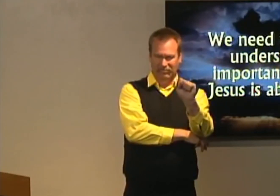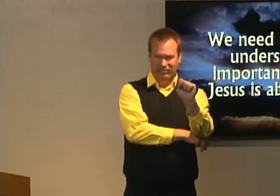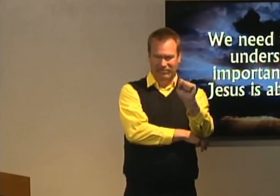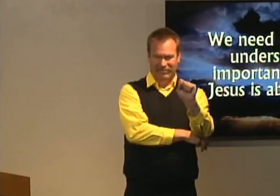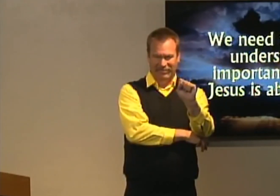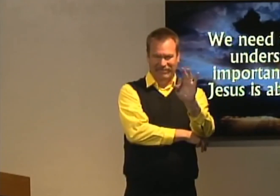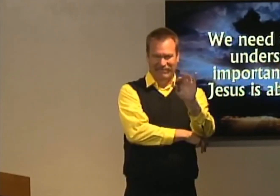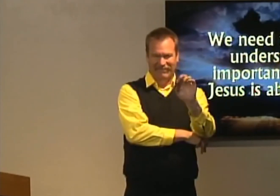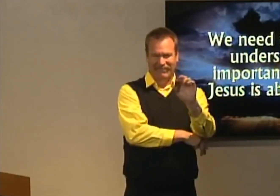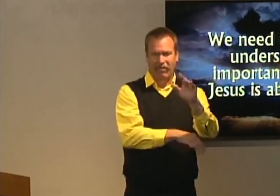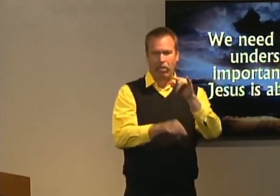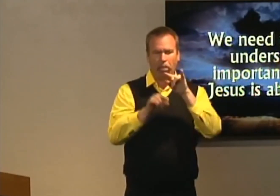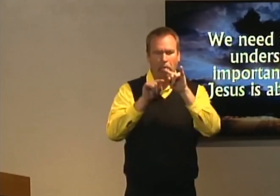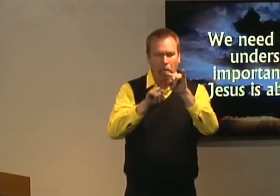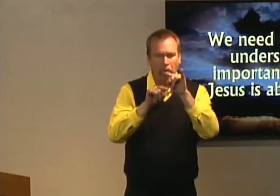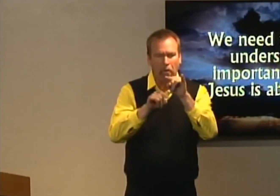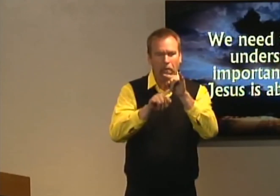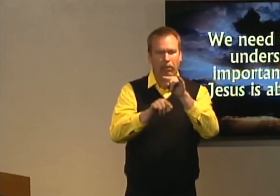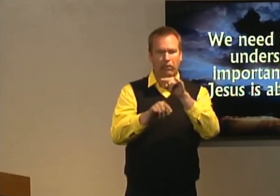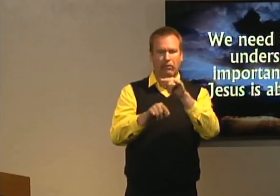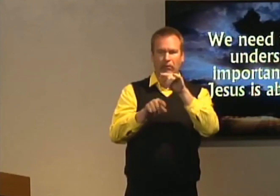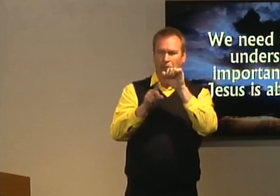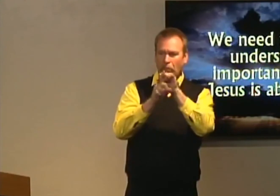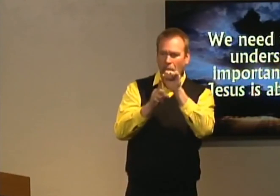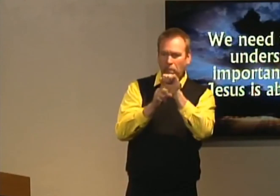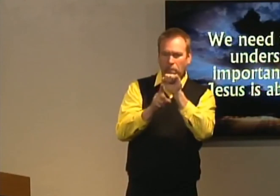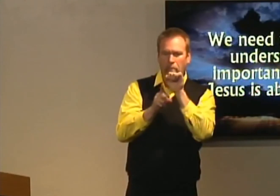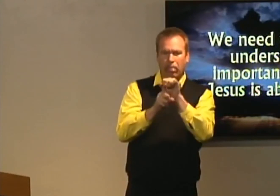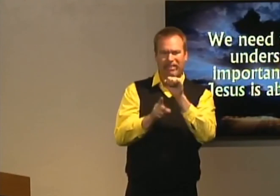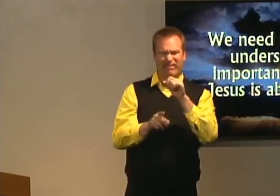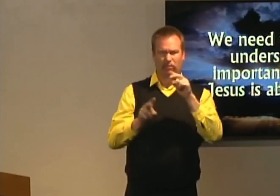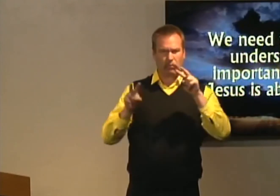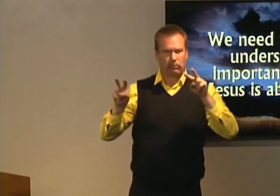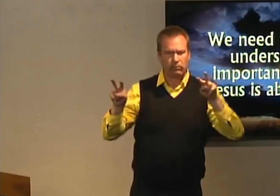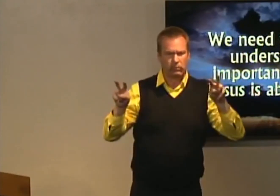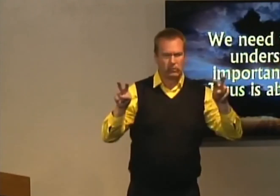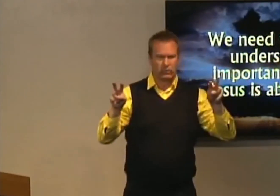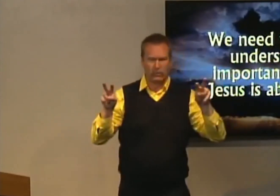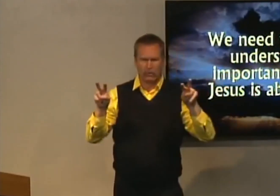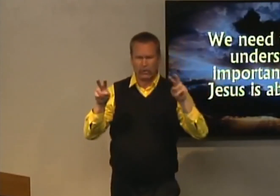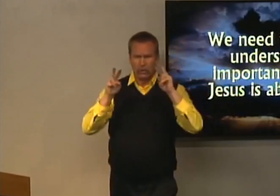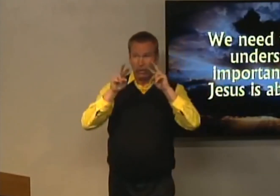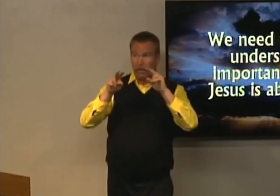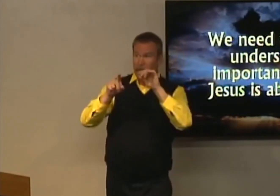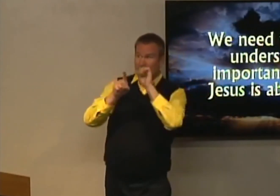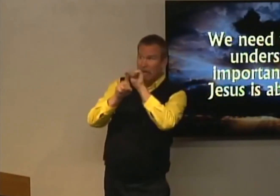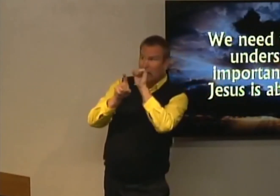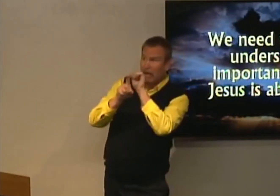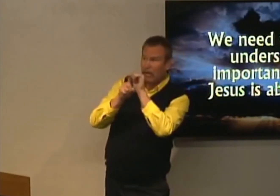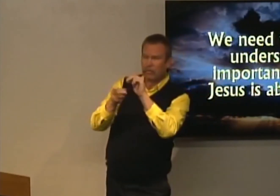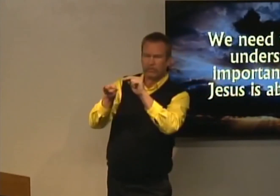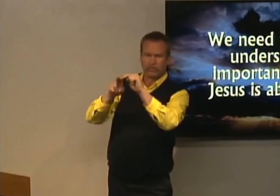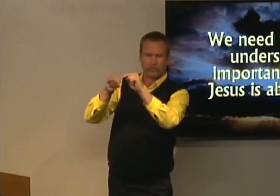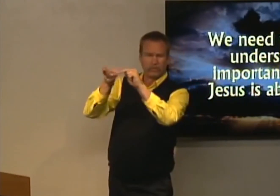he's saying, beware of the scoffers. Beware of those people who will mock you. Beware of the deceivers. Be on the lookout for